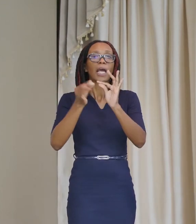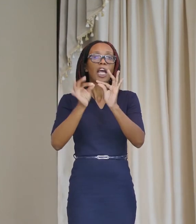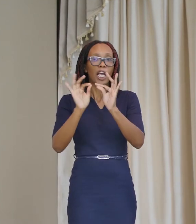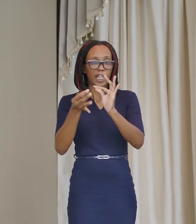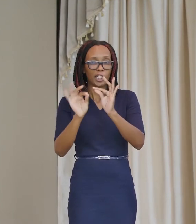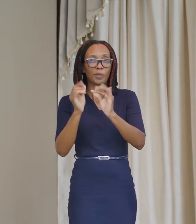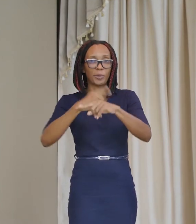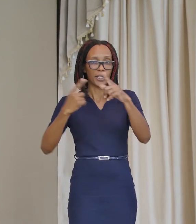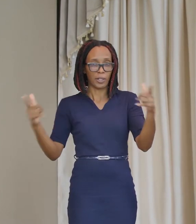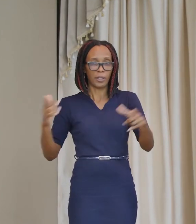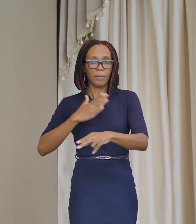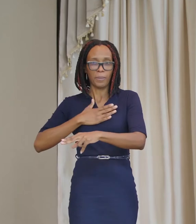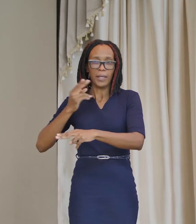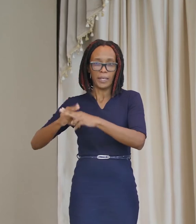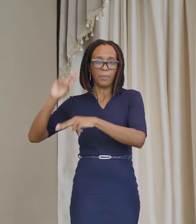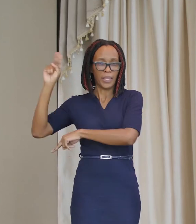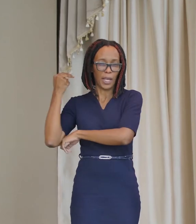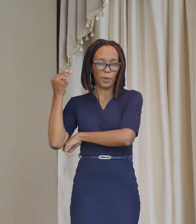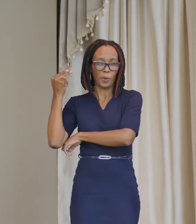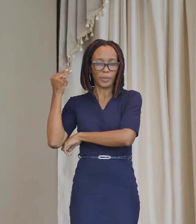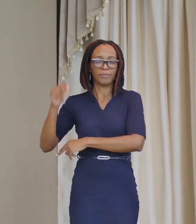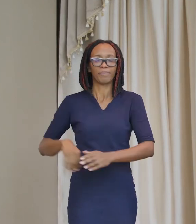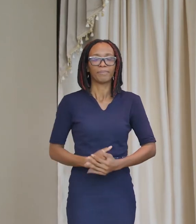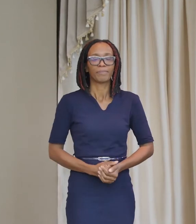interpreter, Ms. Naomi Rodriguez.